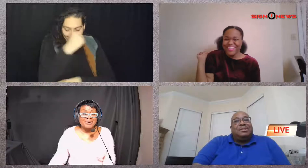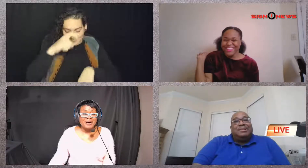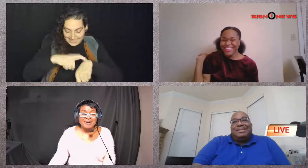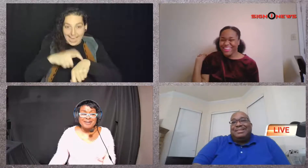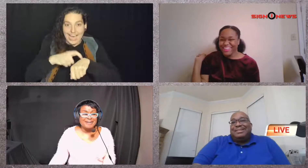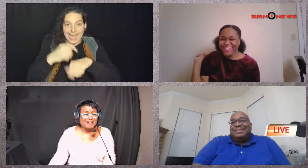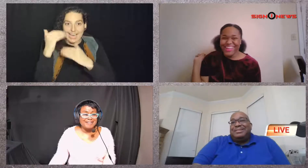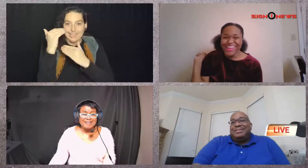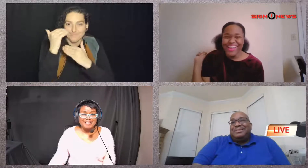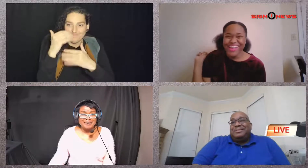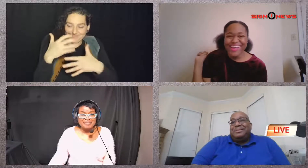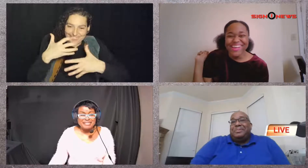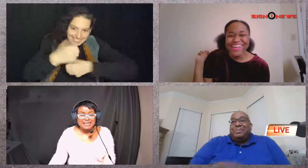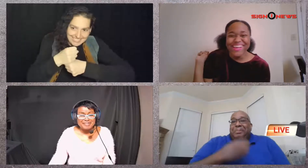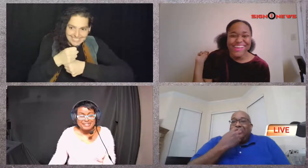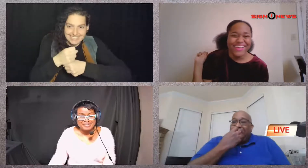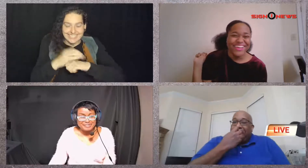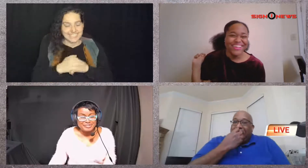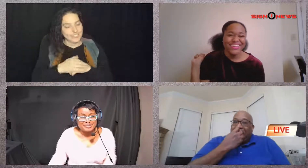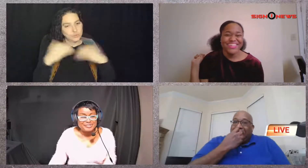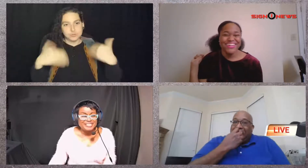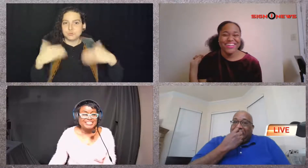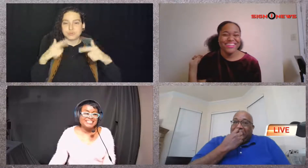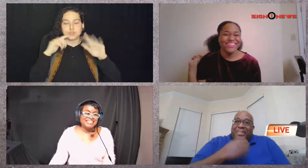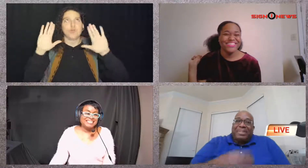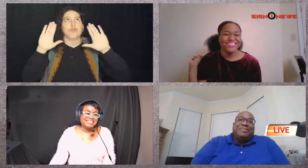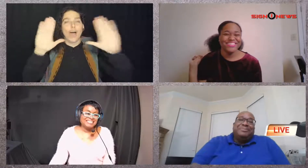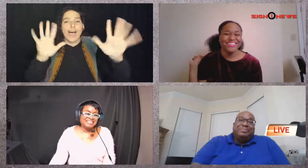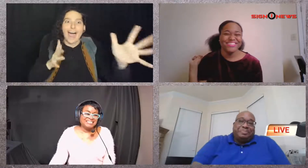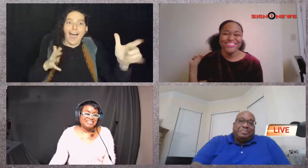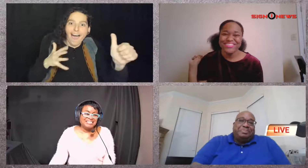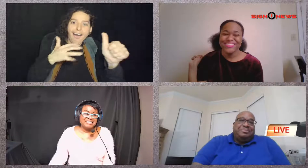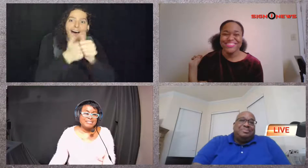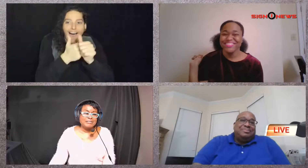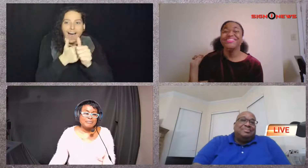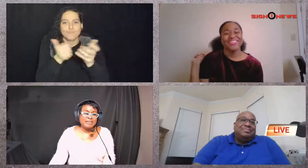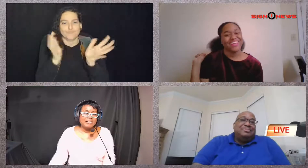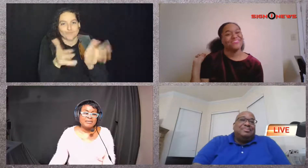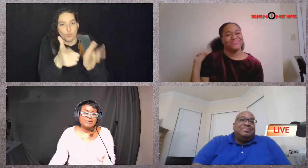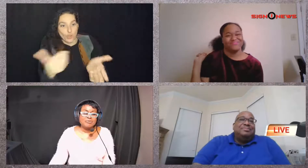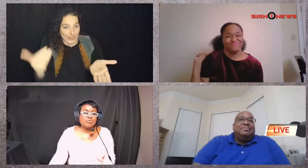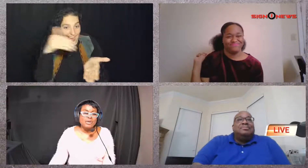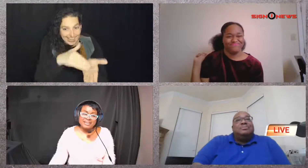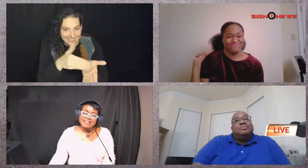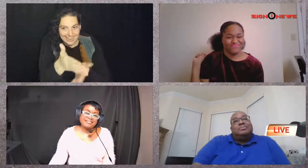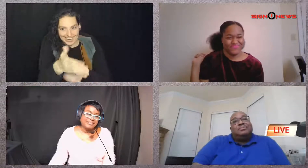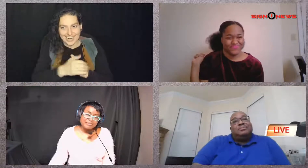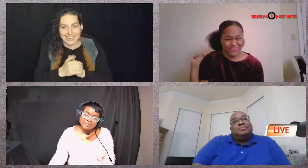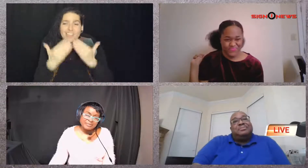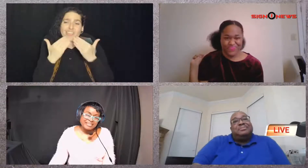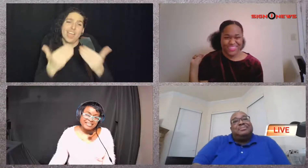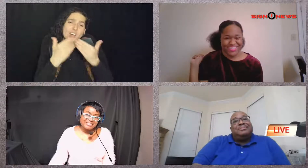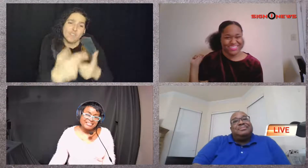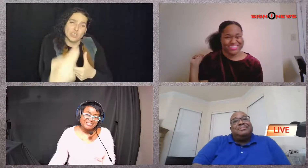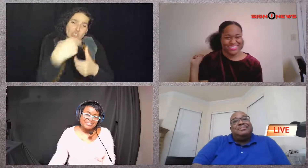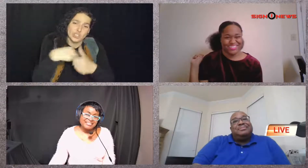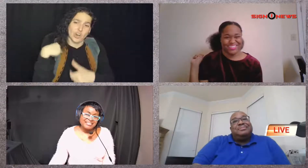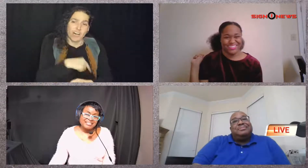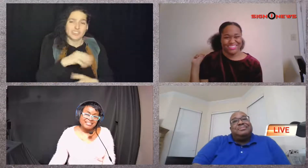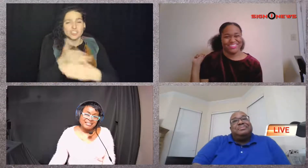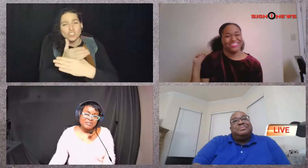Right. I could go on and on and on and on, but time is so short. This has been great catching up with you